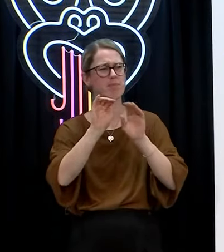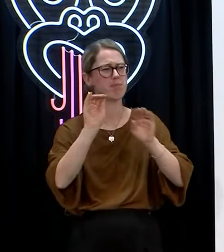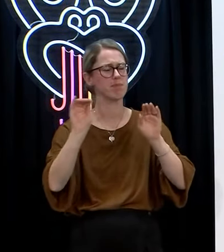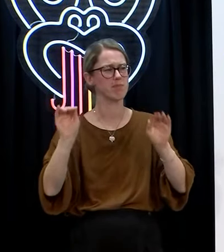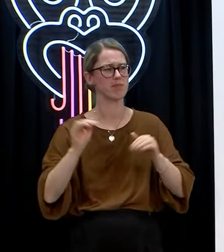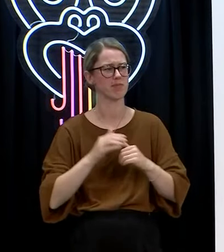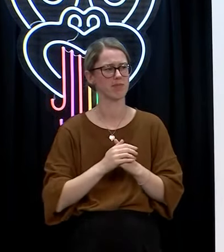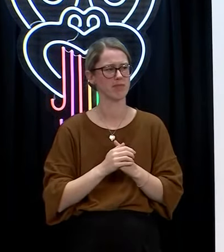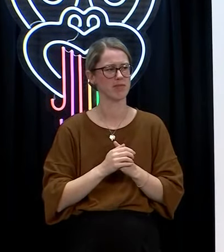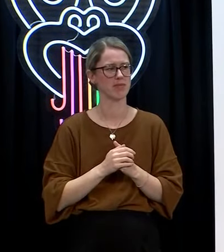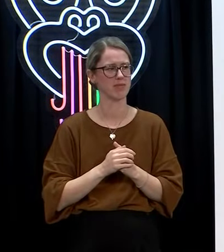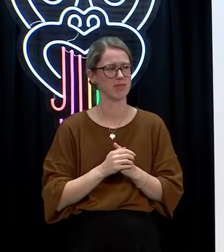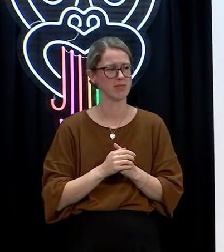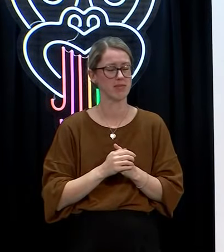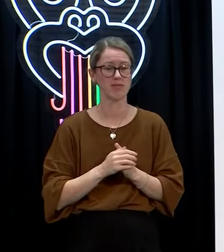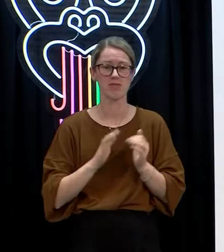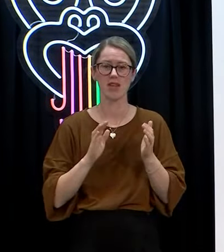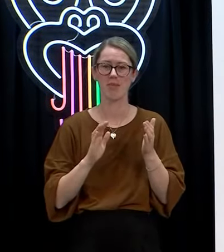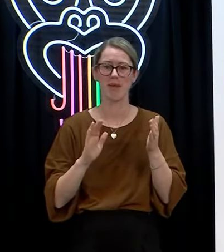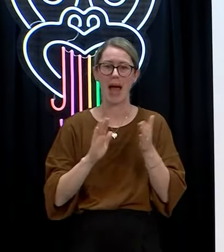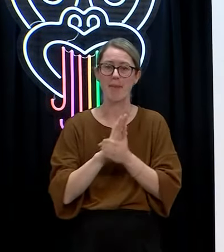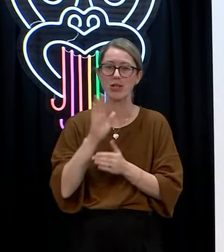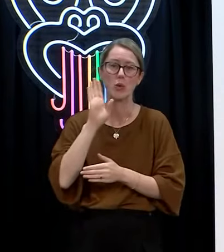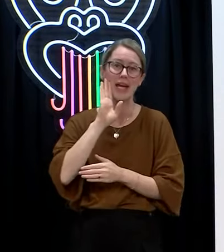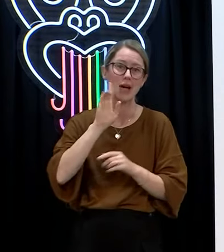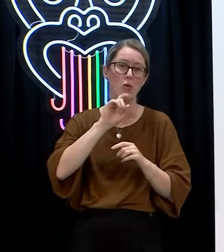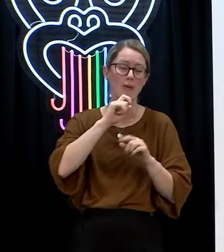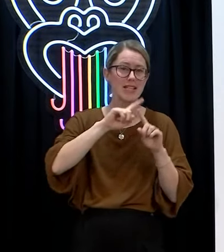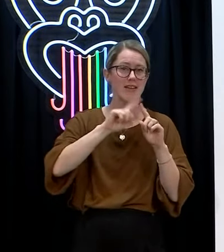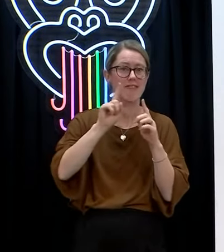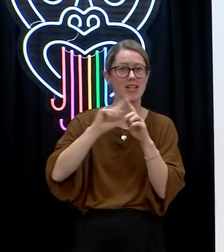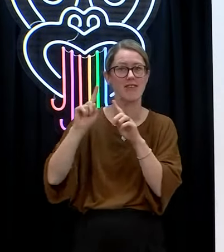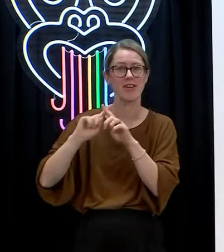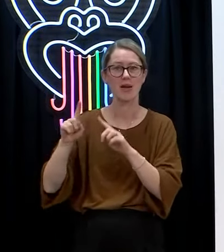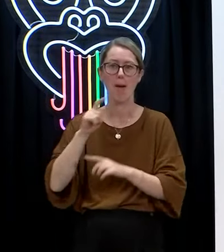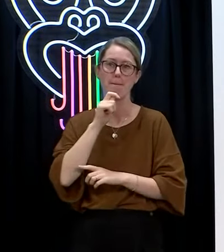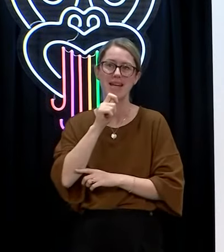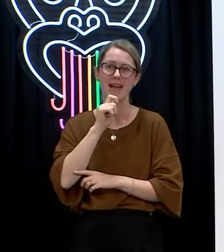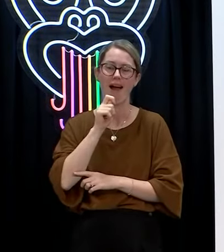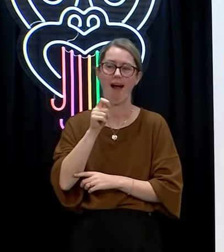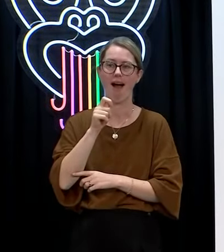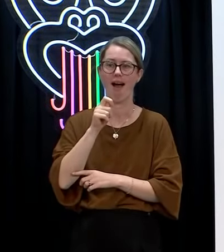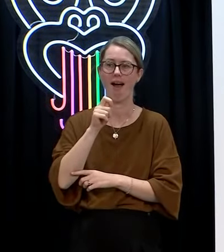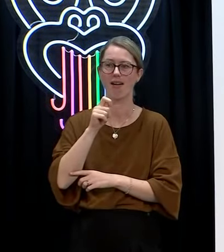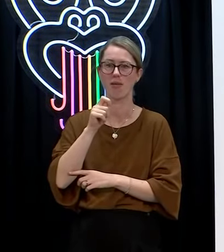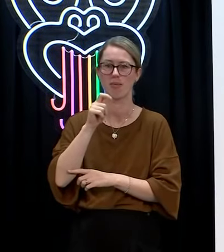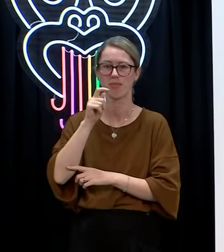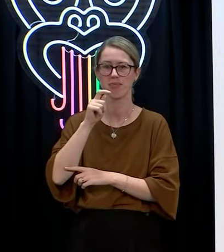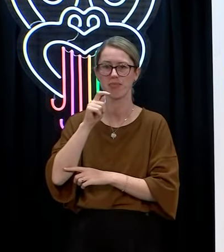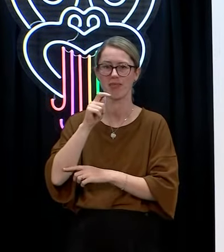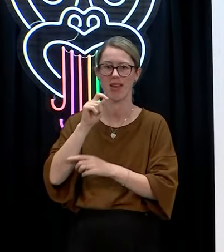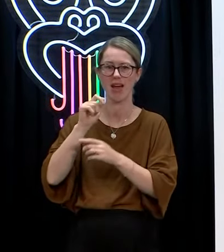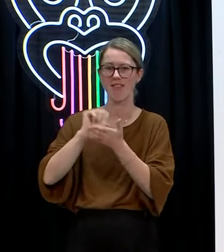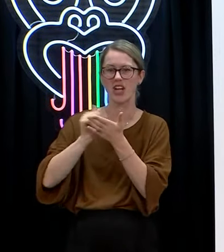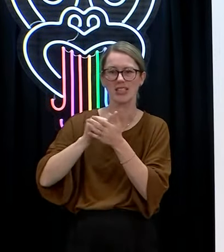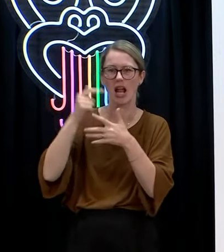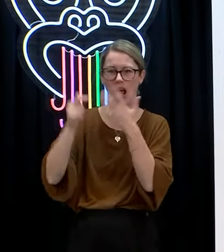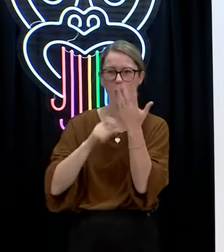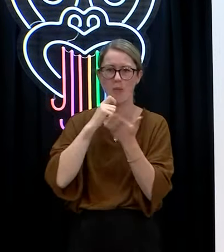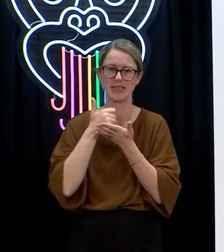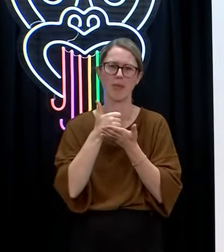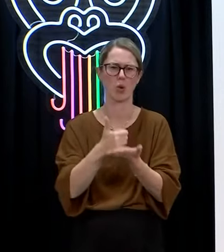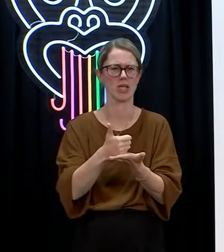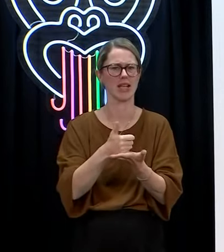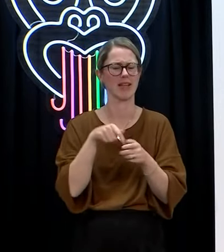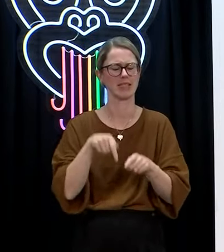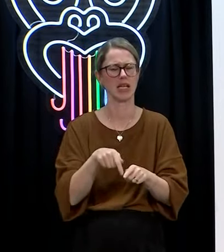And I'm pleased to hear that there are going to be a range of media channels are going to be supporting this. It's incredibly important we get